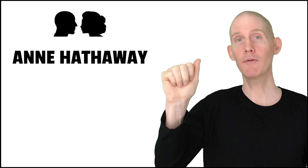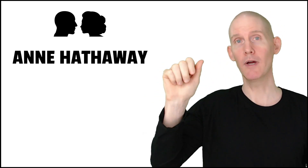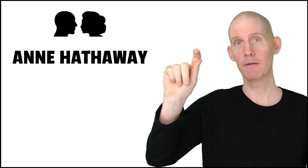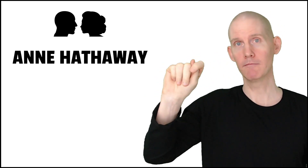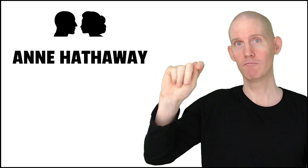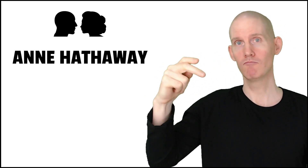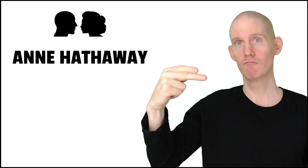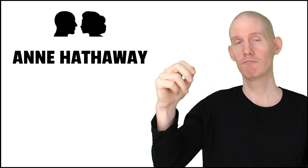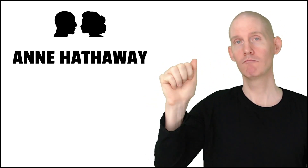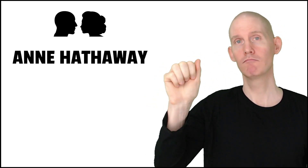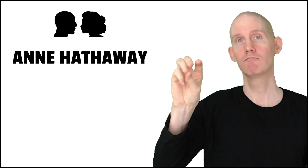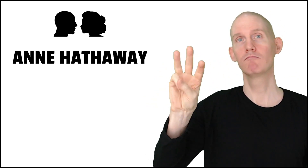Hathaway.